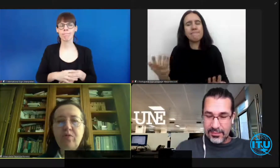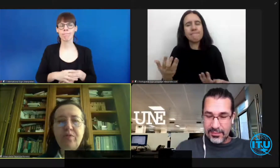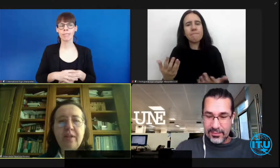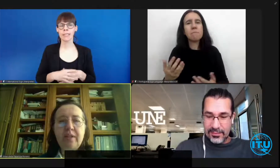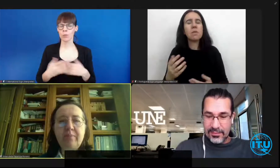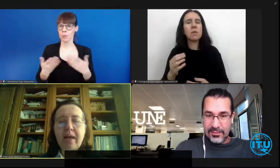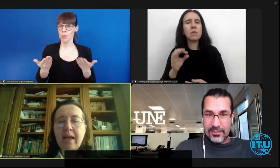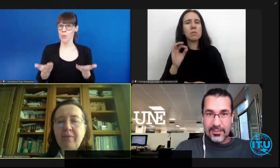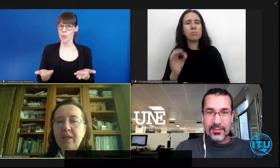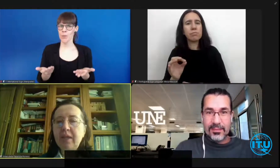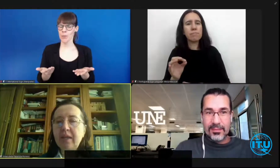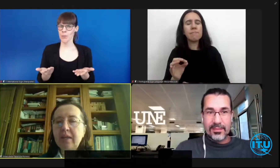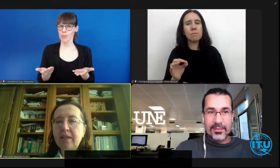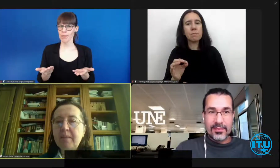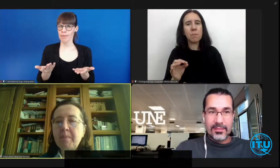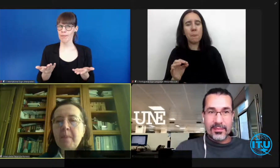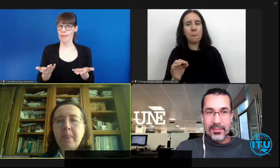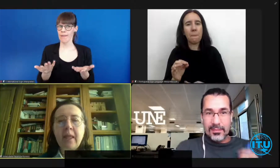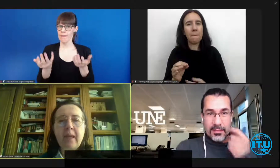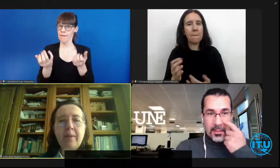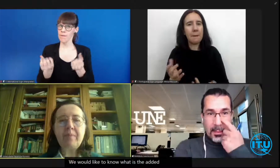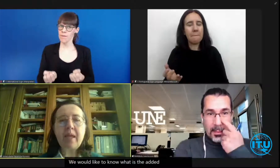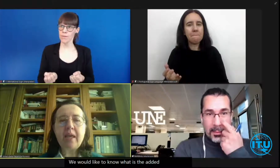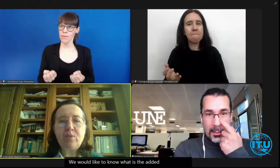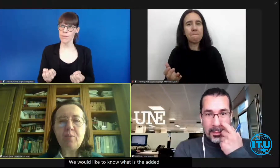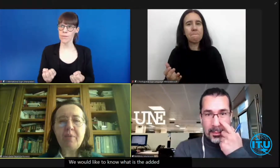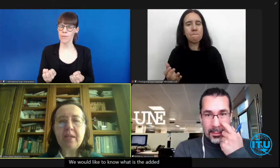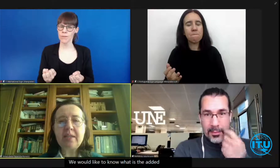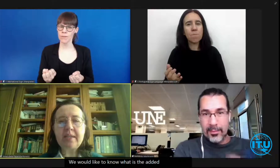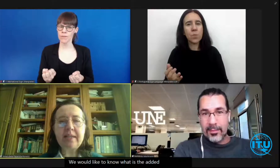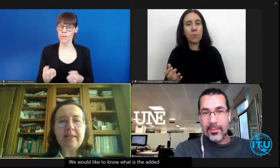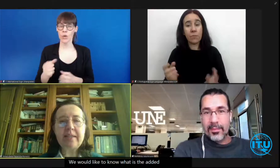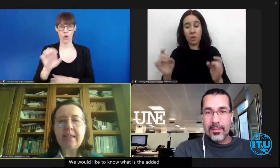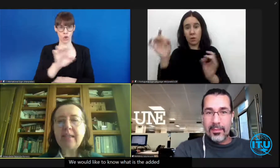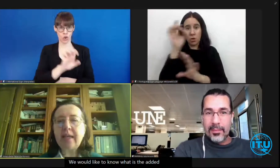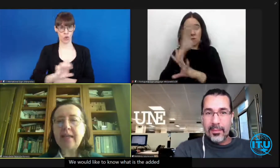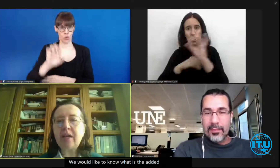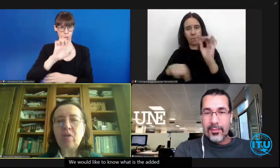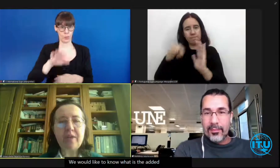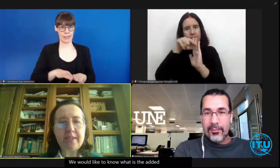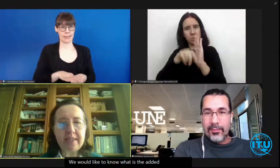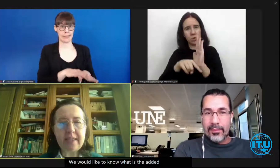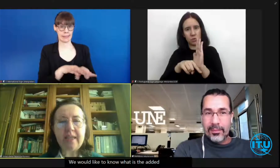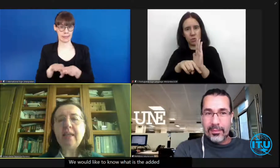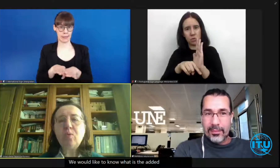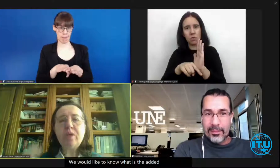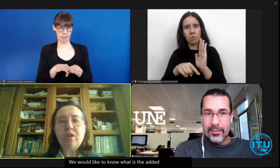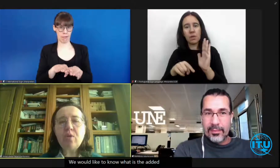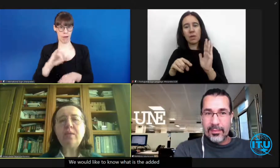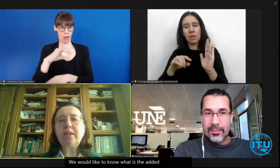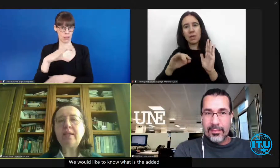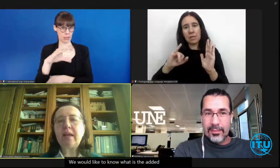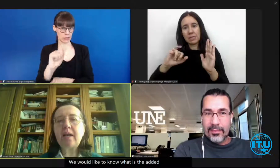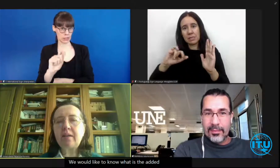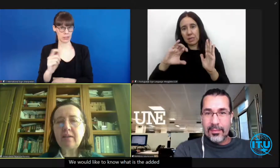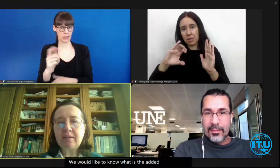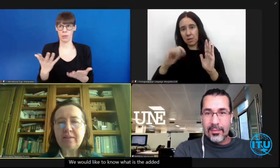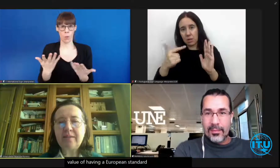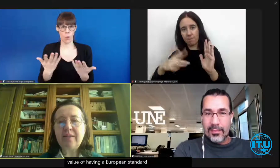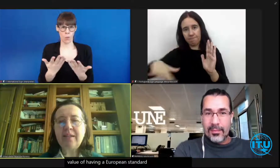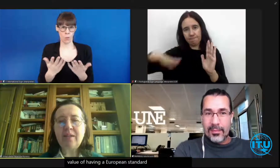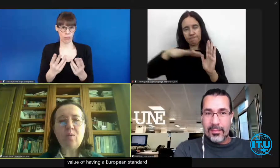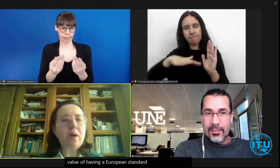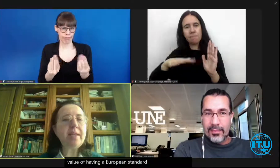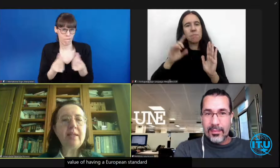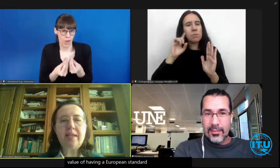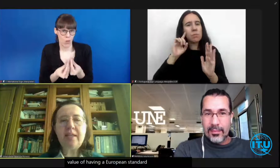value of having a European standard in the area of ICT? We know that there